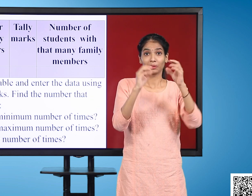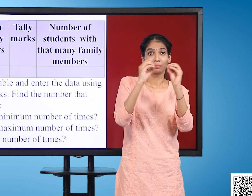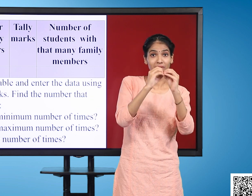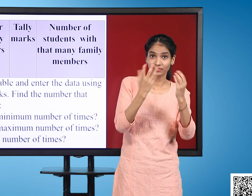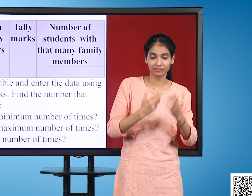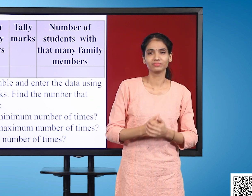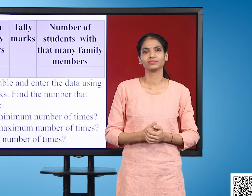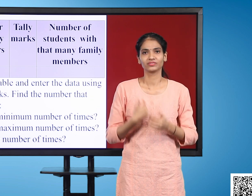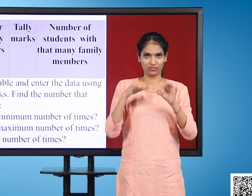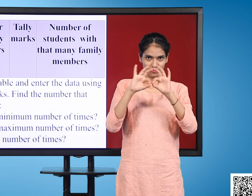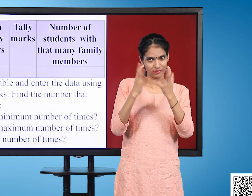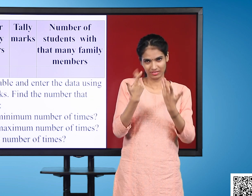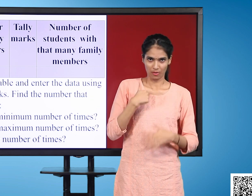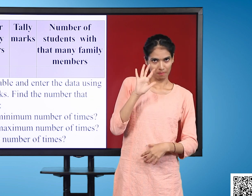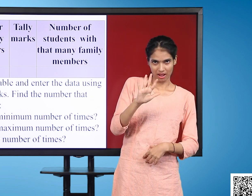B. The maximum number of times,